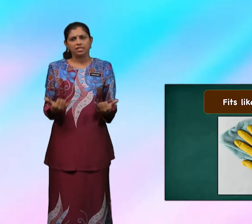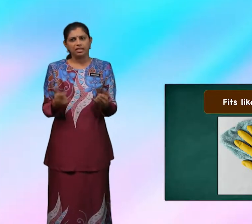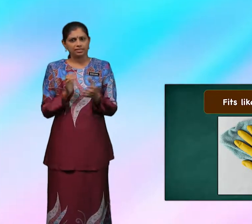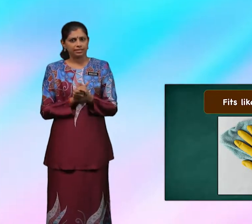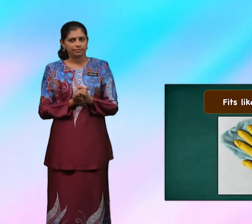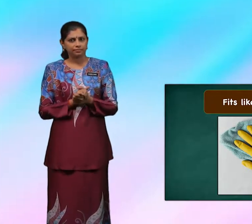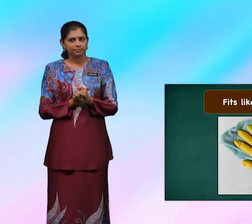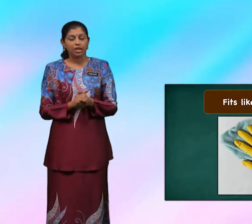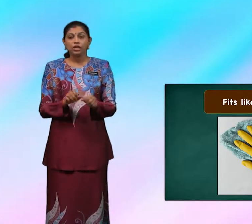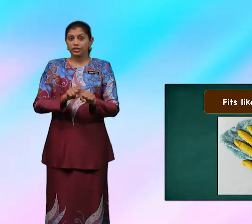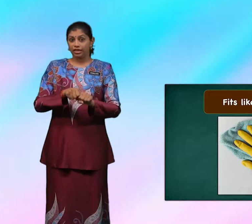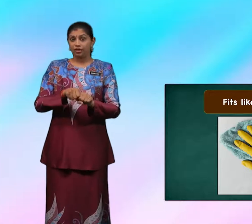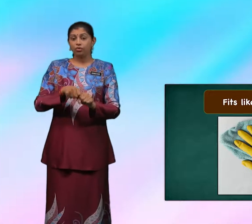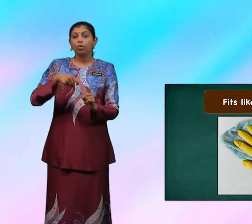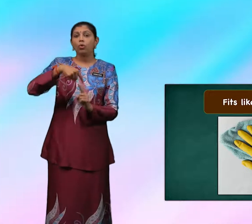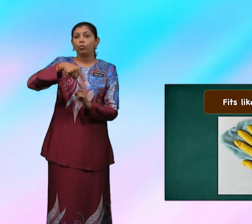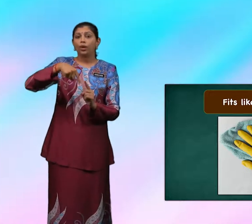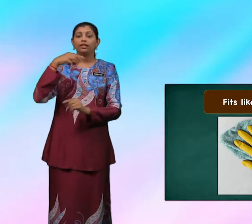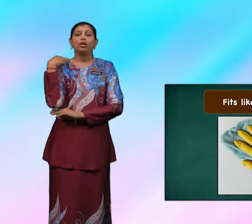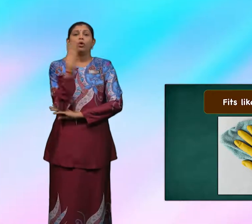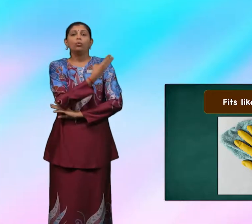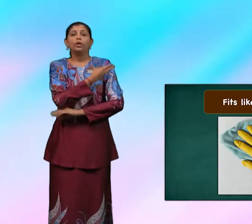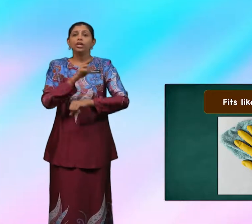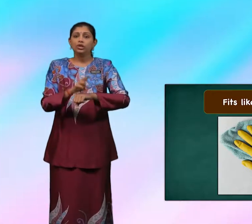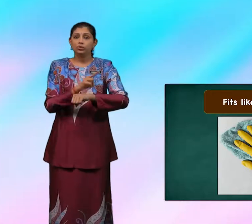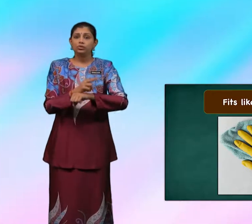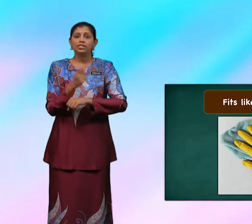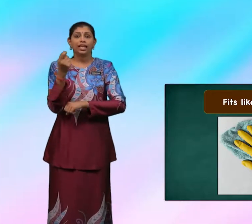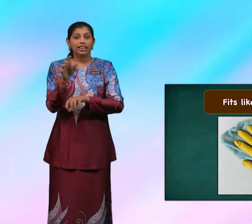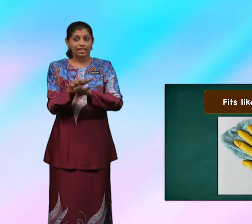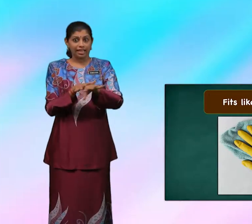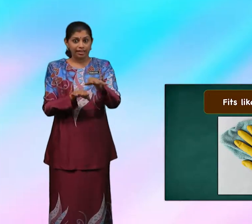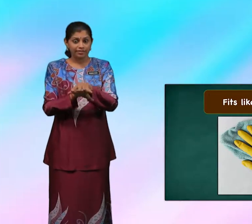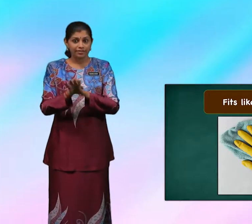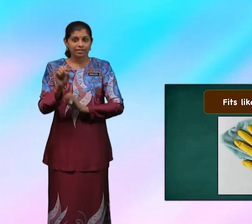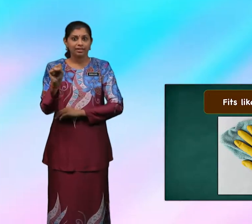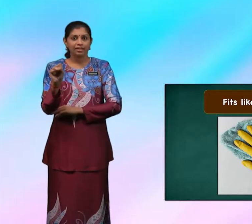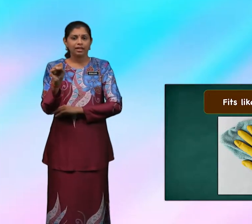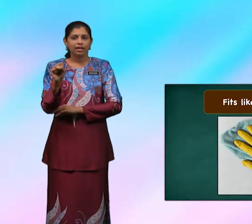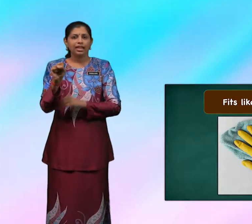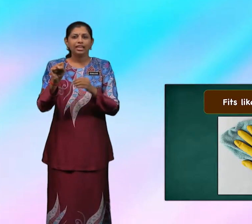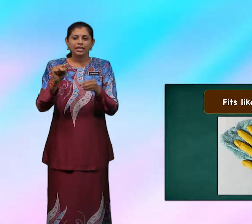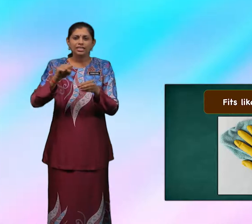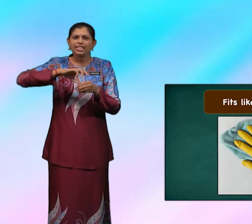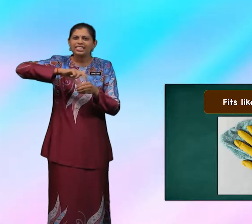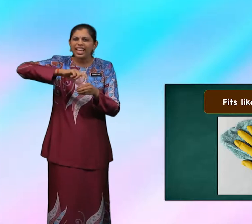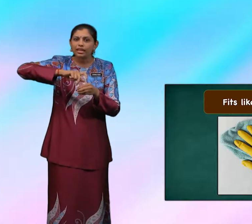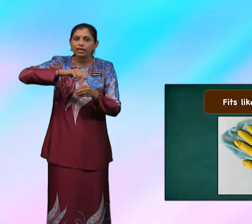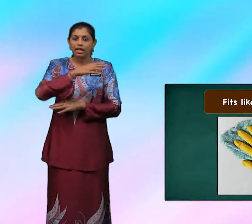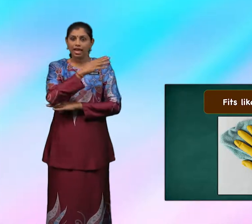days. So, when we use the gloves, it is tight